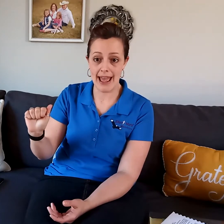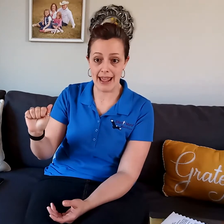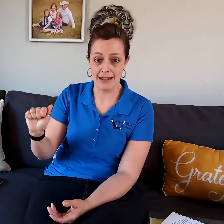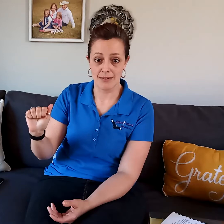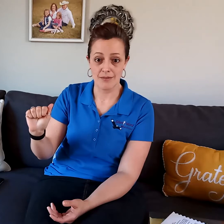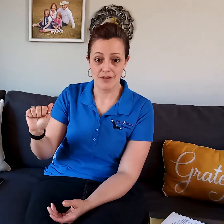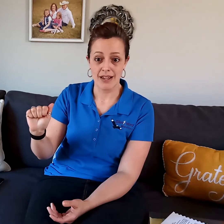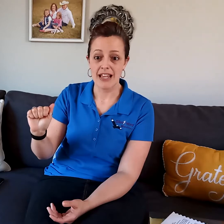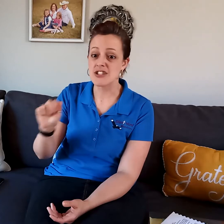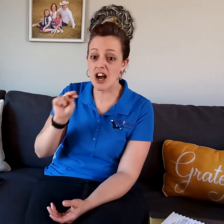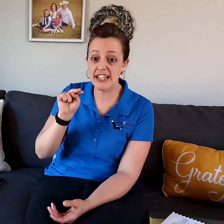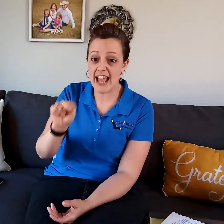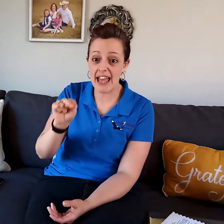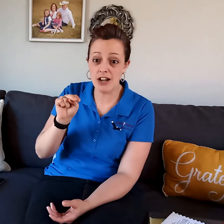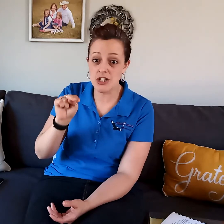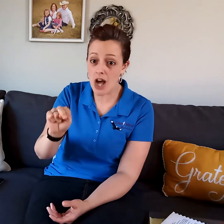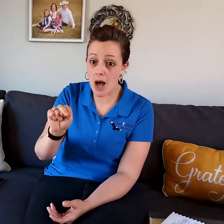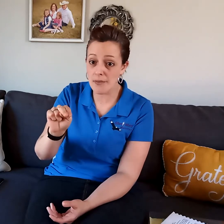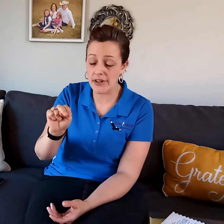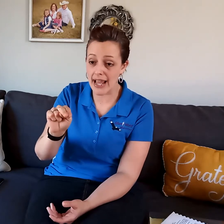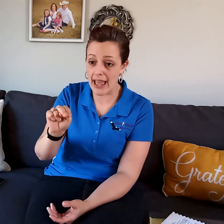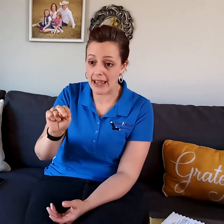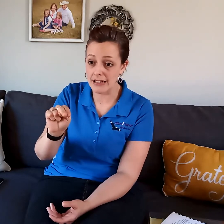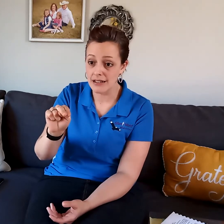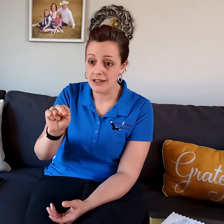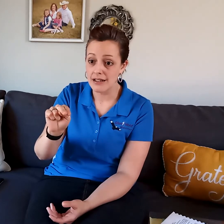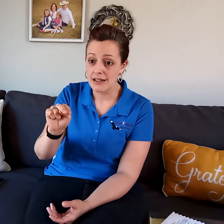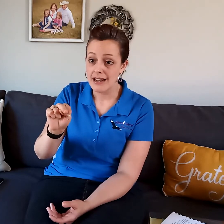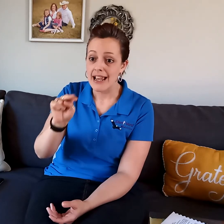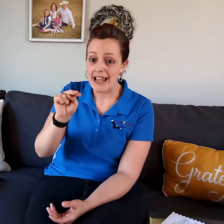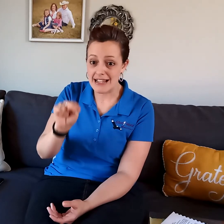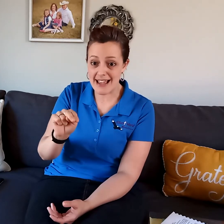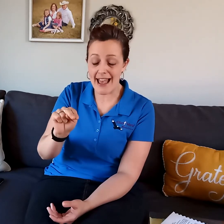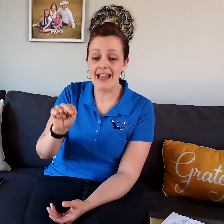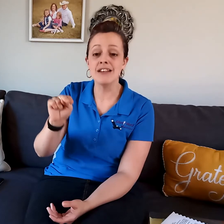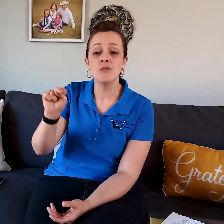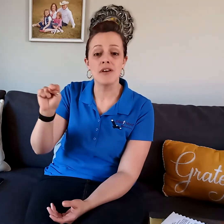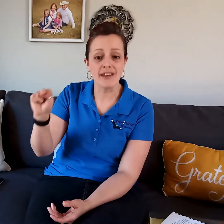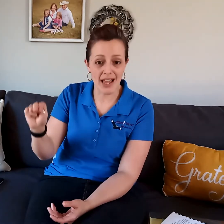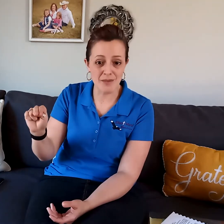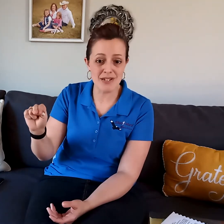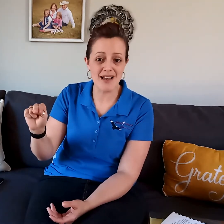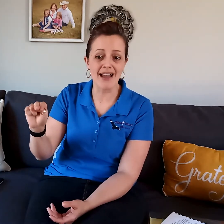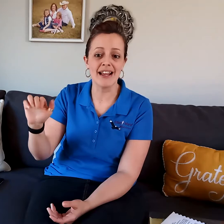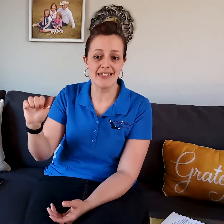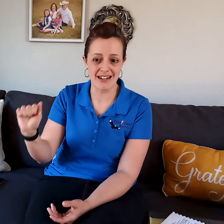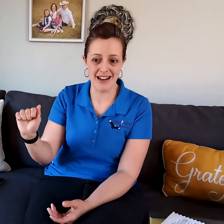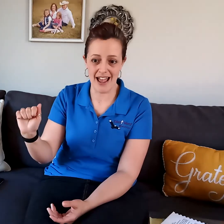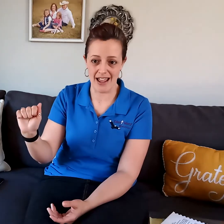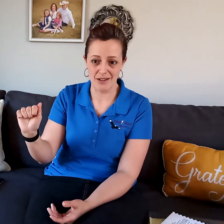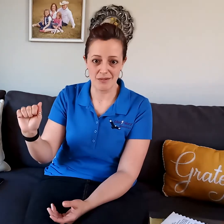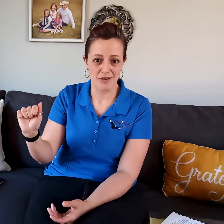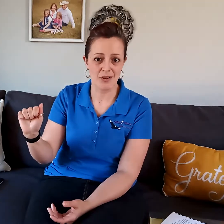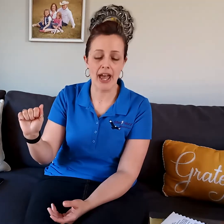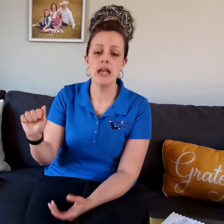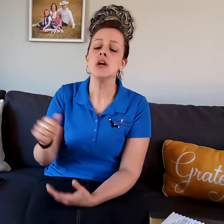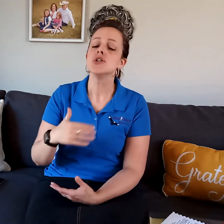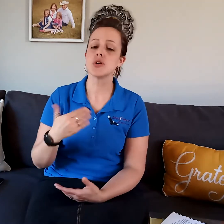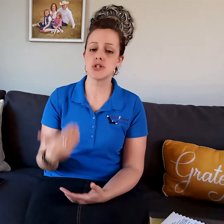J-E-N-N-A. It's not an N on top of an N. It's N with an N beside it and then an A. Okay? So just